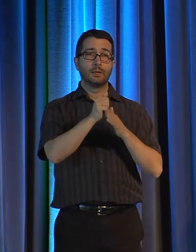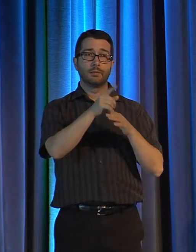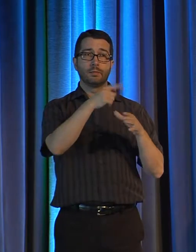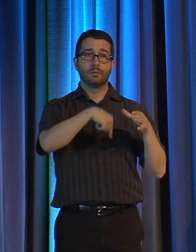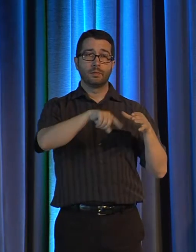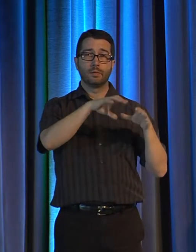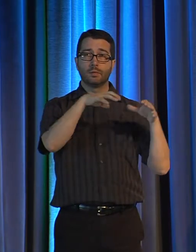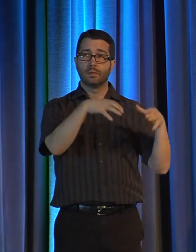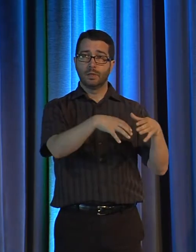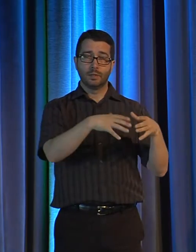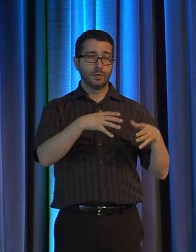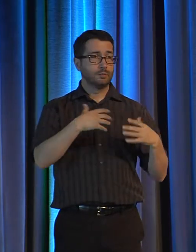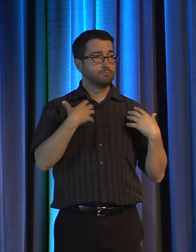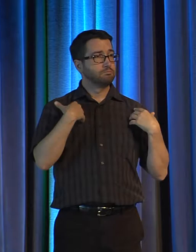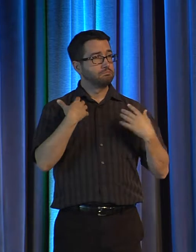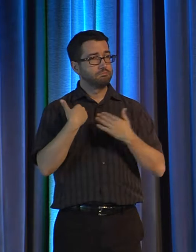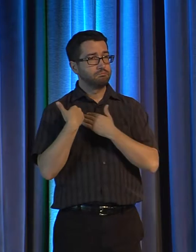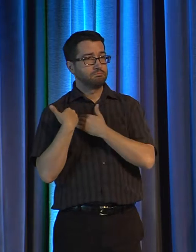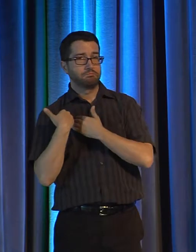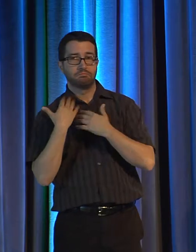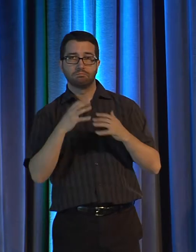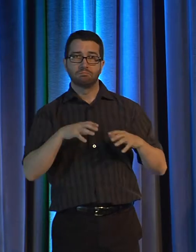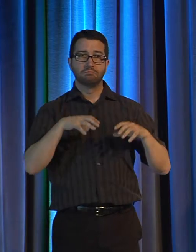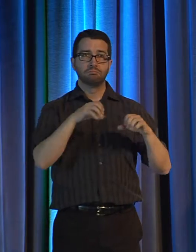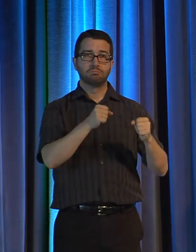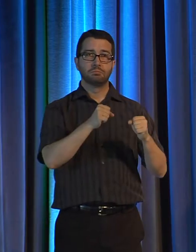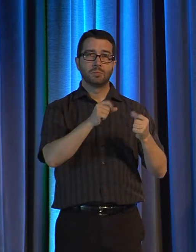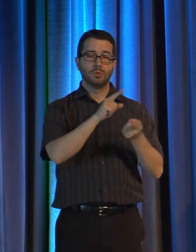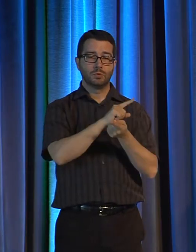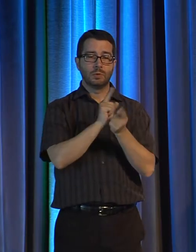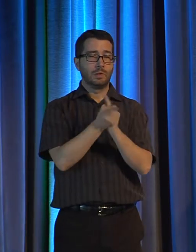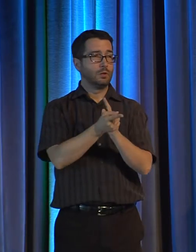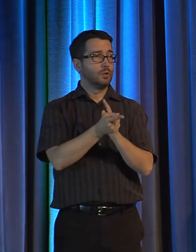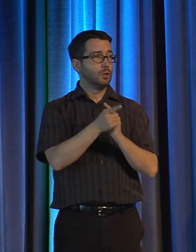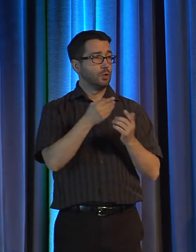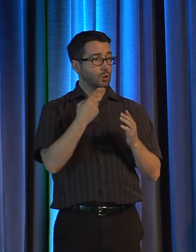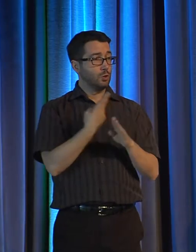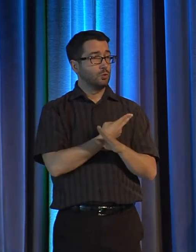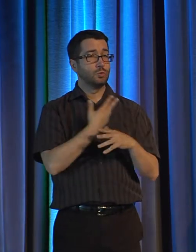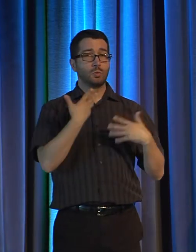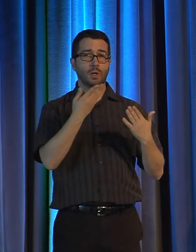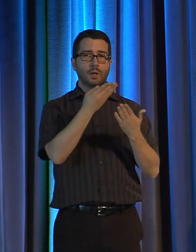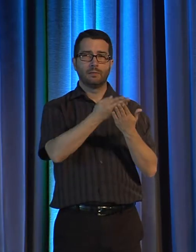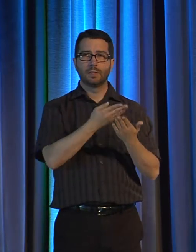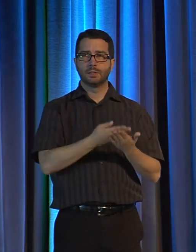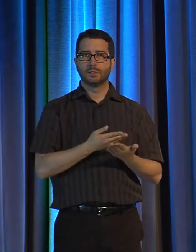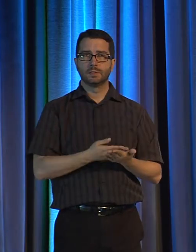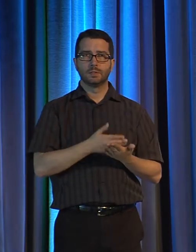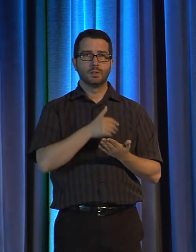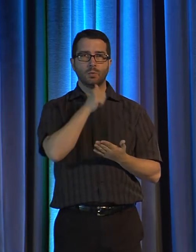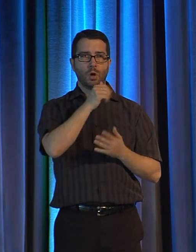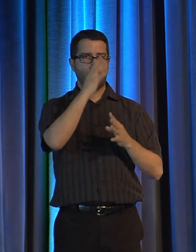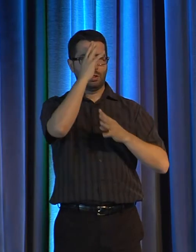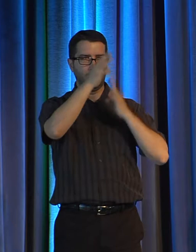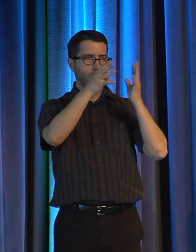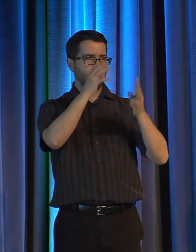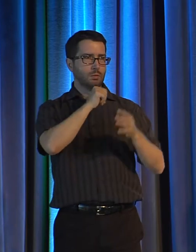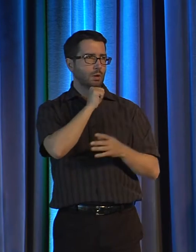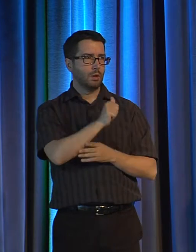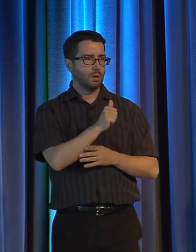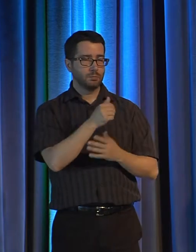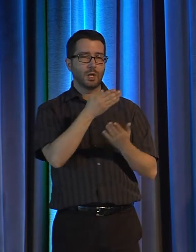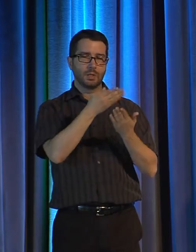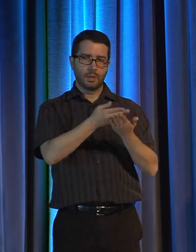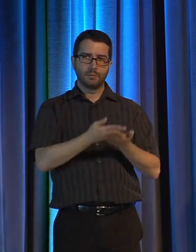transition in an evidence-based way. We're not winging it. In an evidence-based way with the leadership and